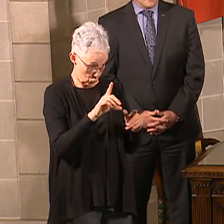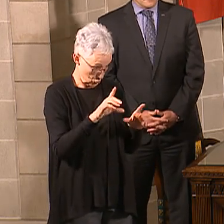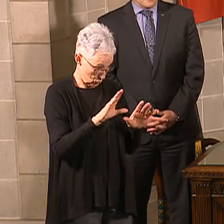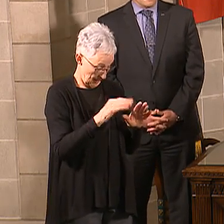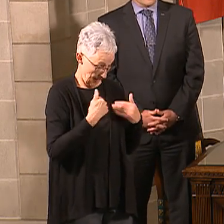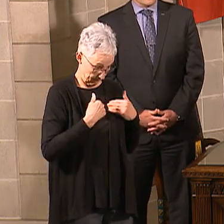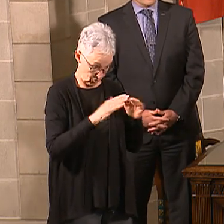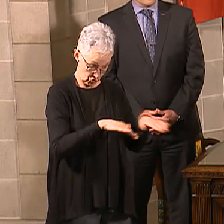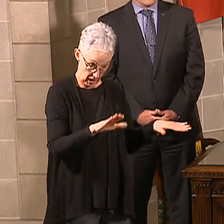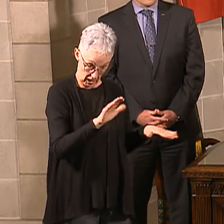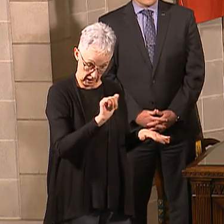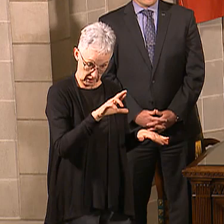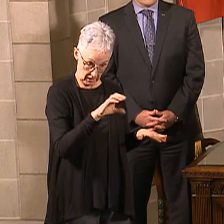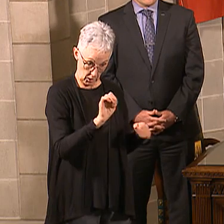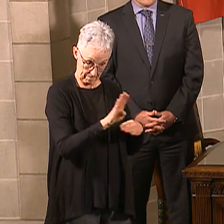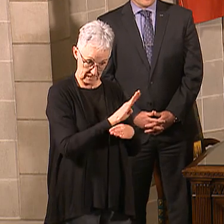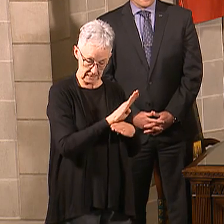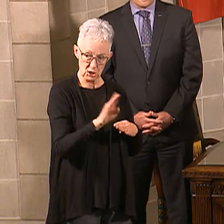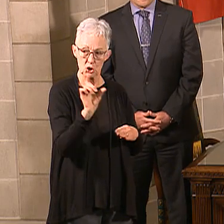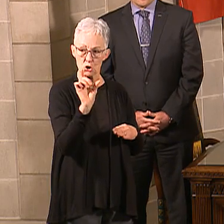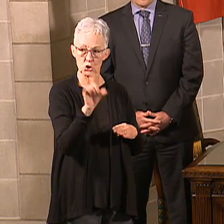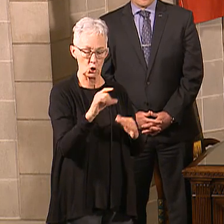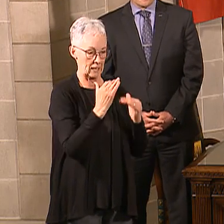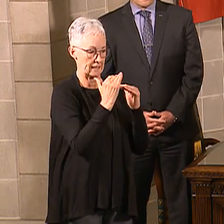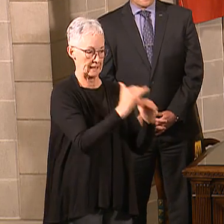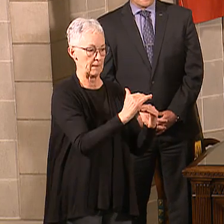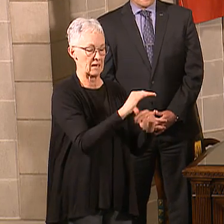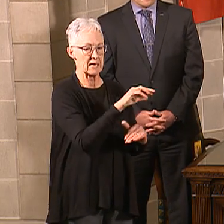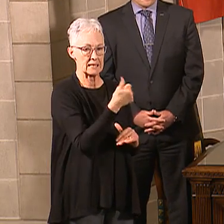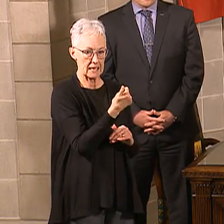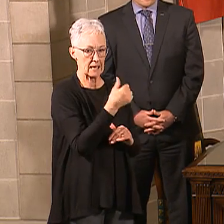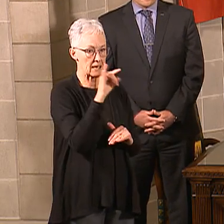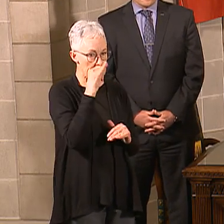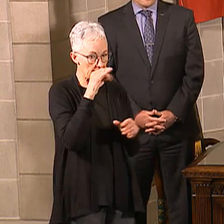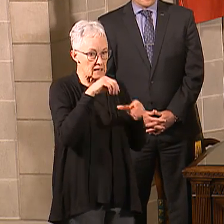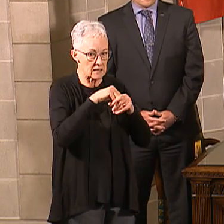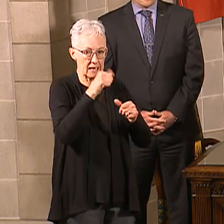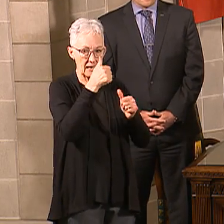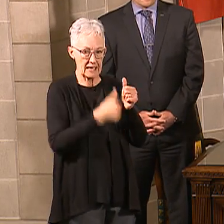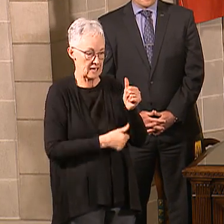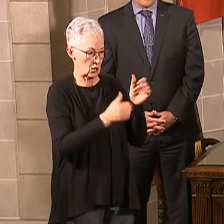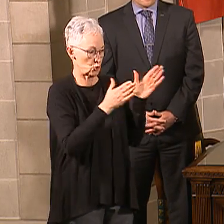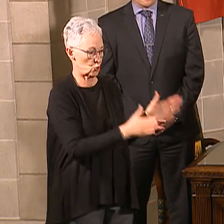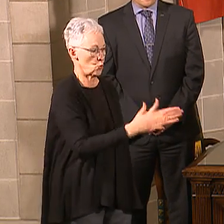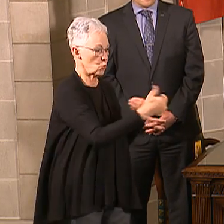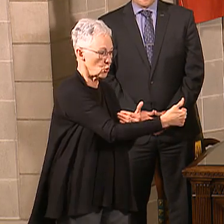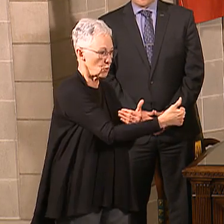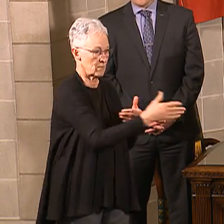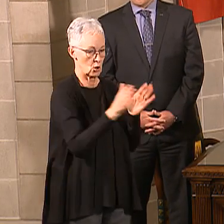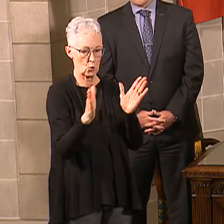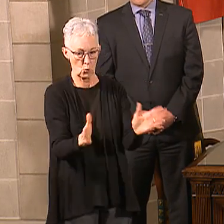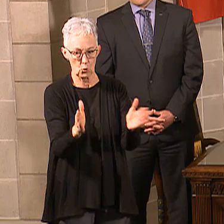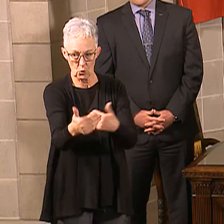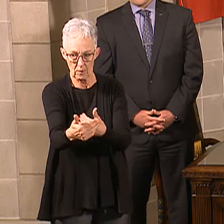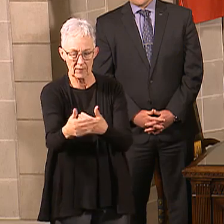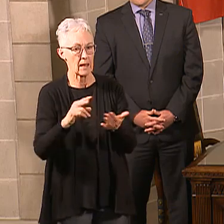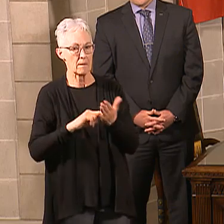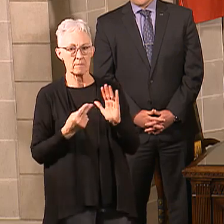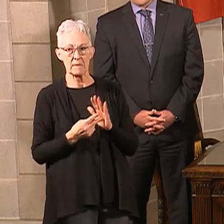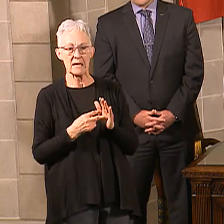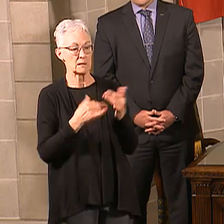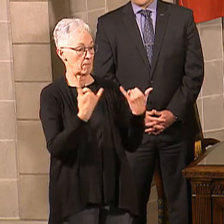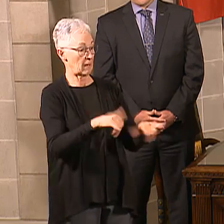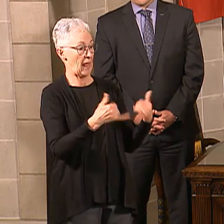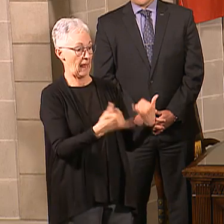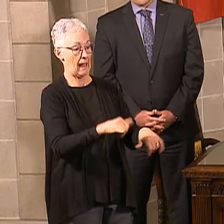We've asked them to limit it to 10 kids per classroom and to not have any of those kids mixed in things like recess or a cafeteria